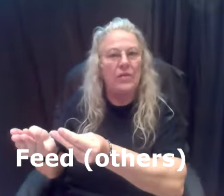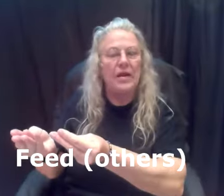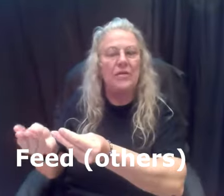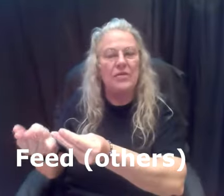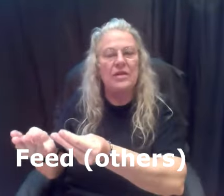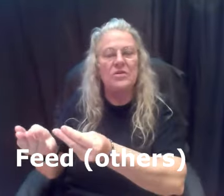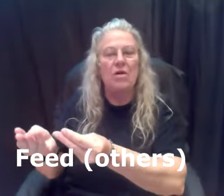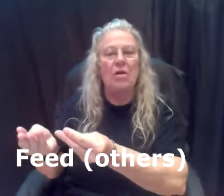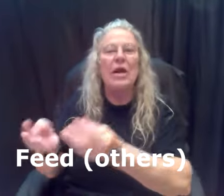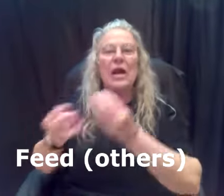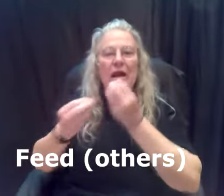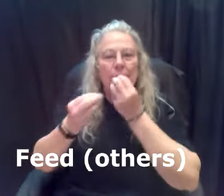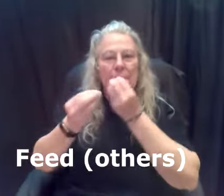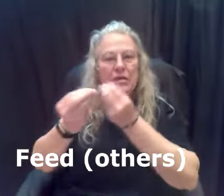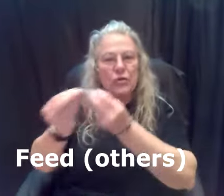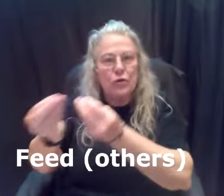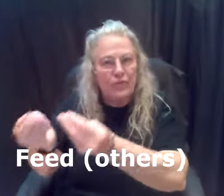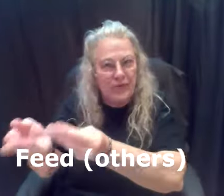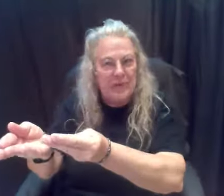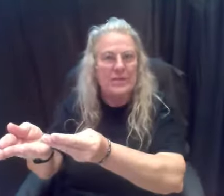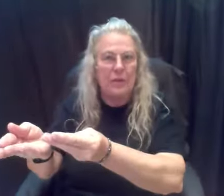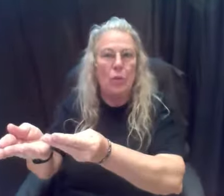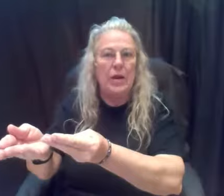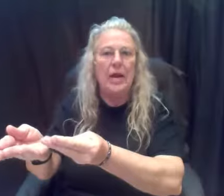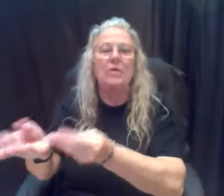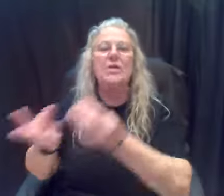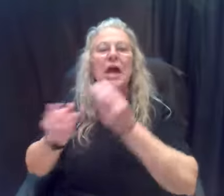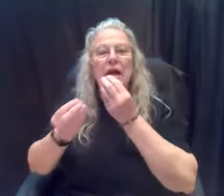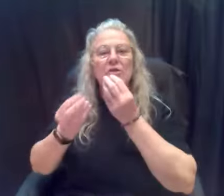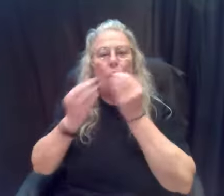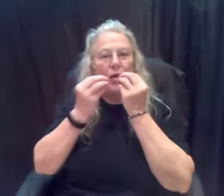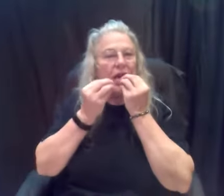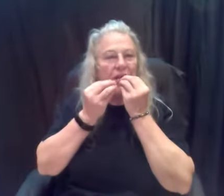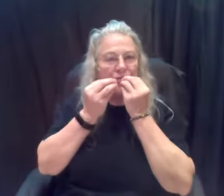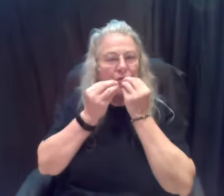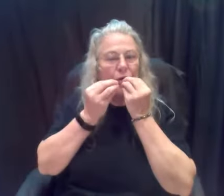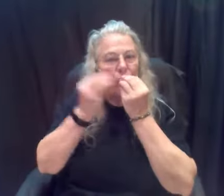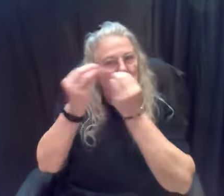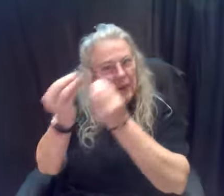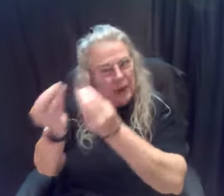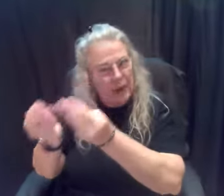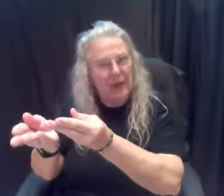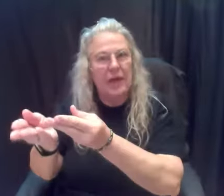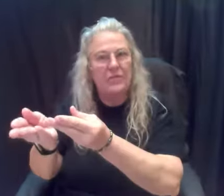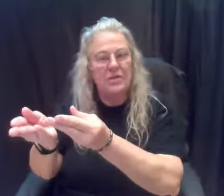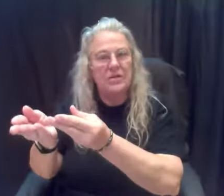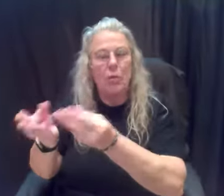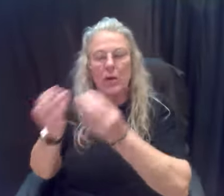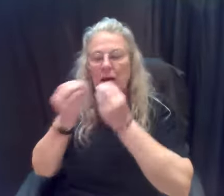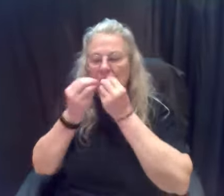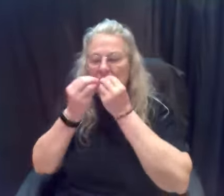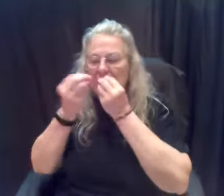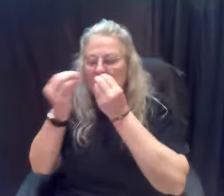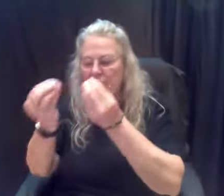In this song, it means to feed someone else. And so we take food and give it to someone else.